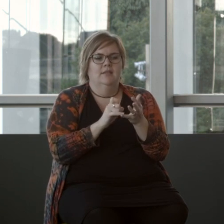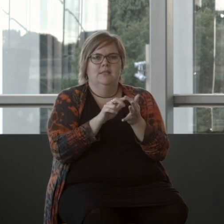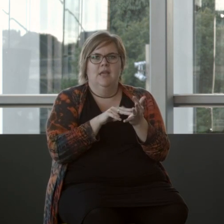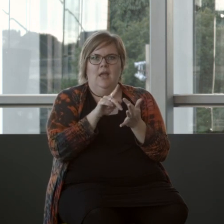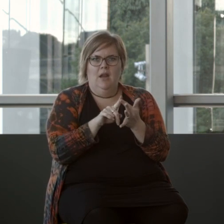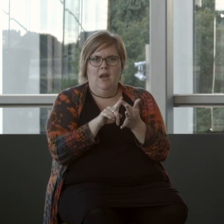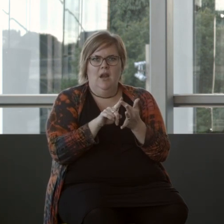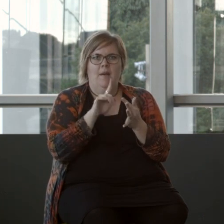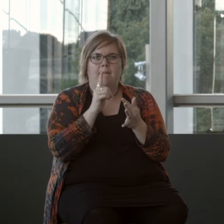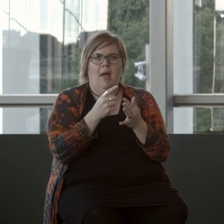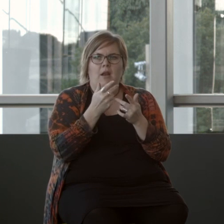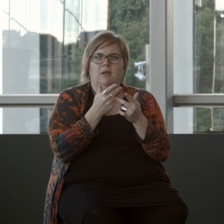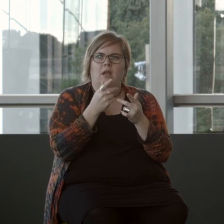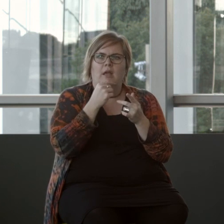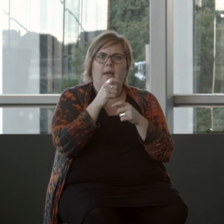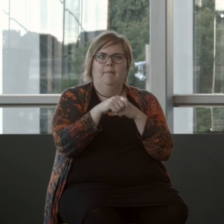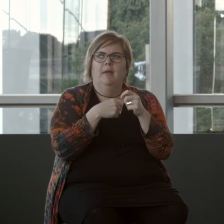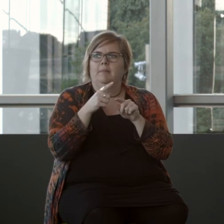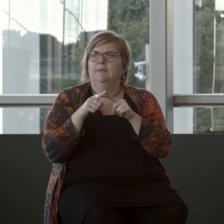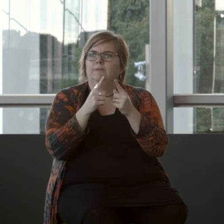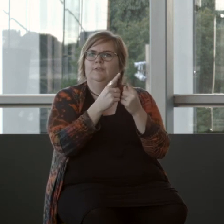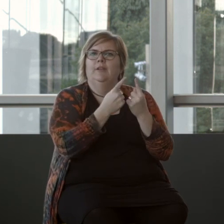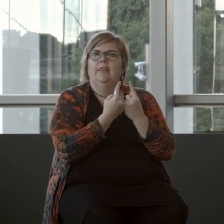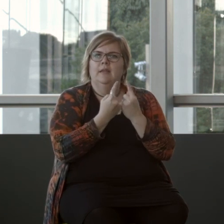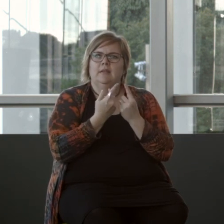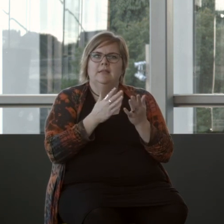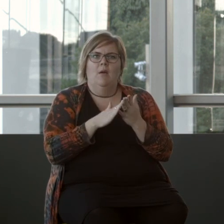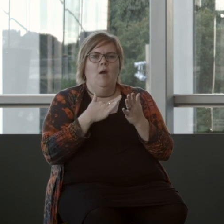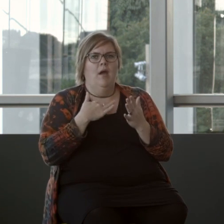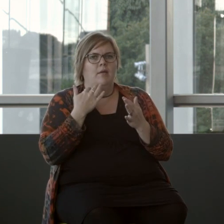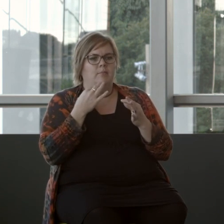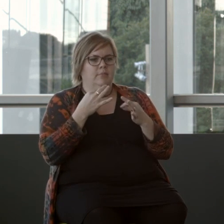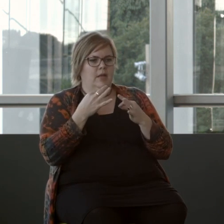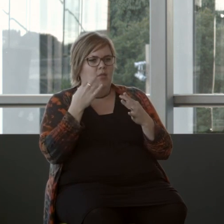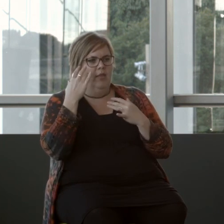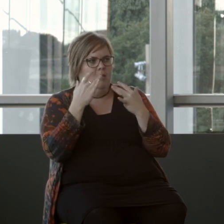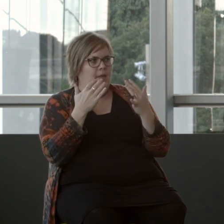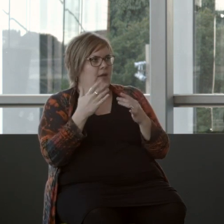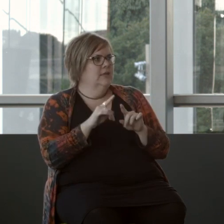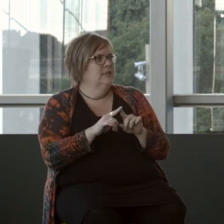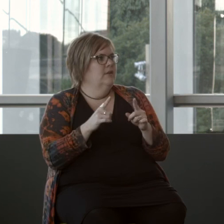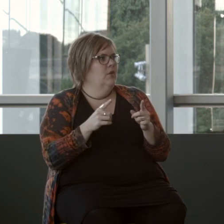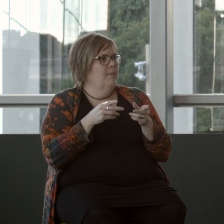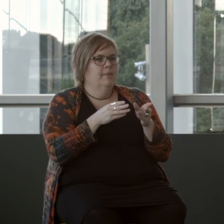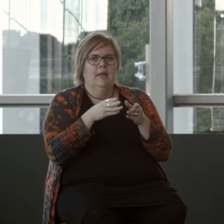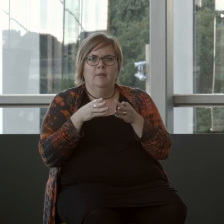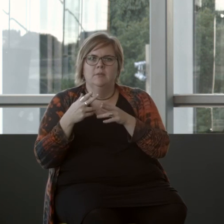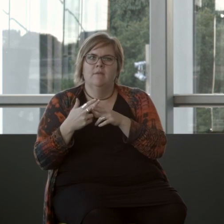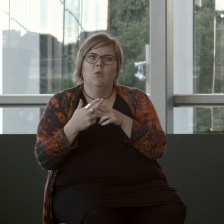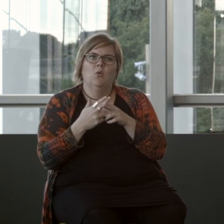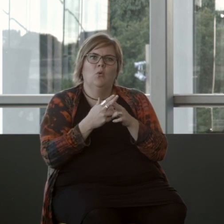just manifests in different ways. And that's how I kind of think about it. And the different mediums of